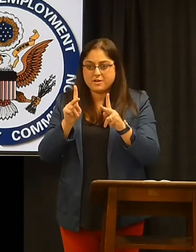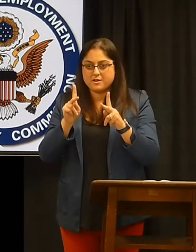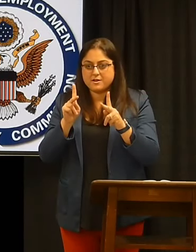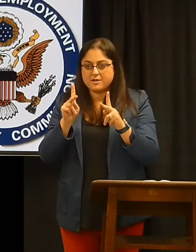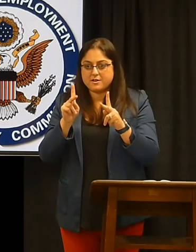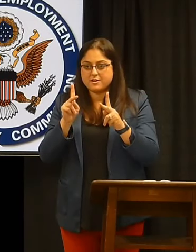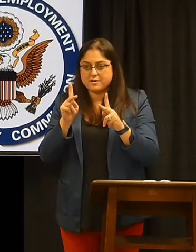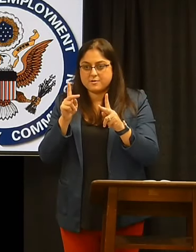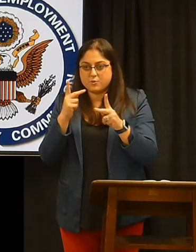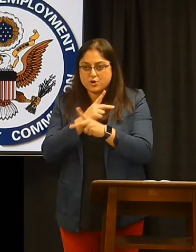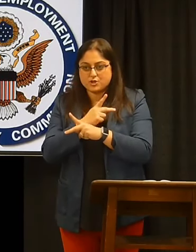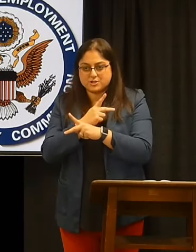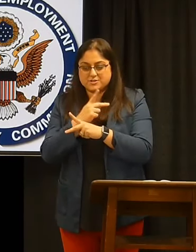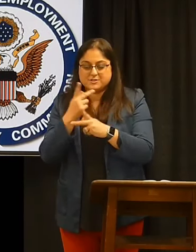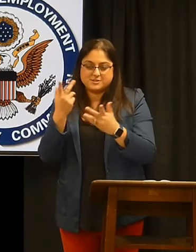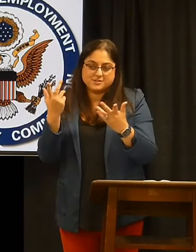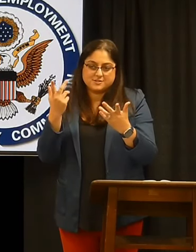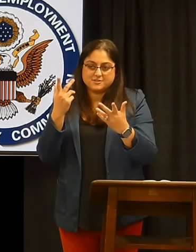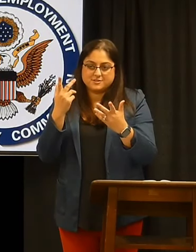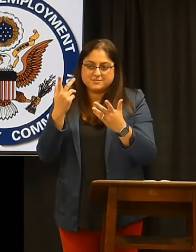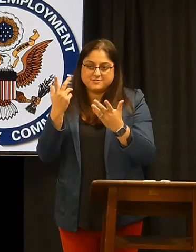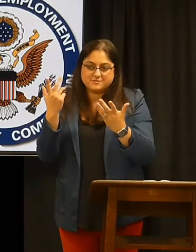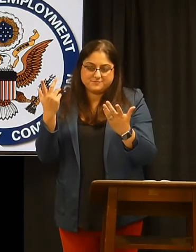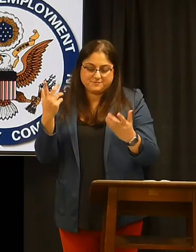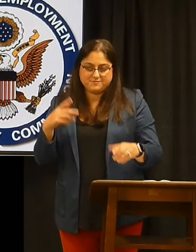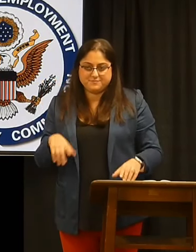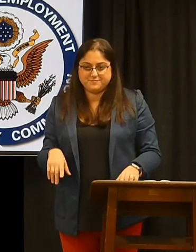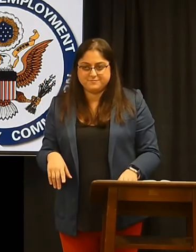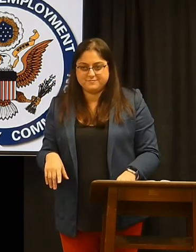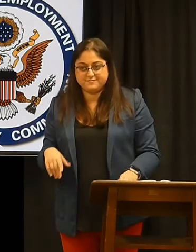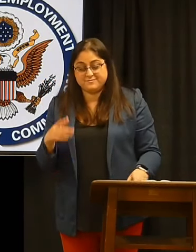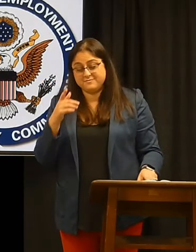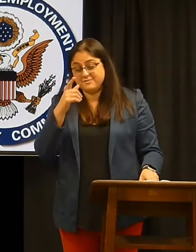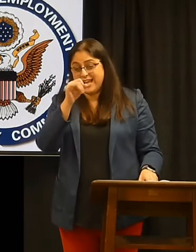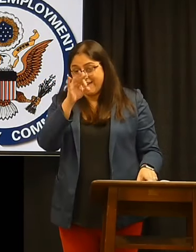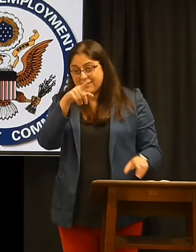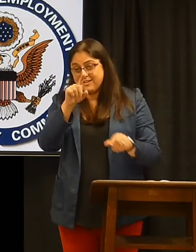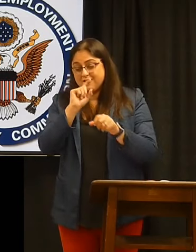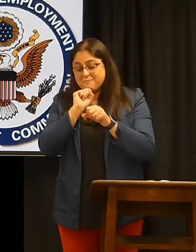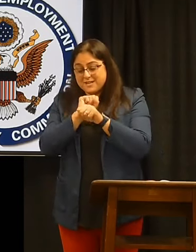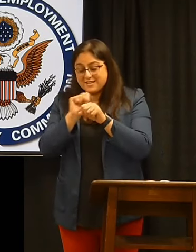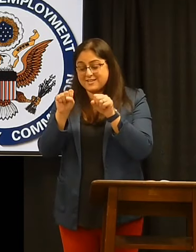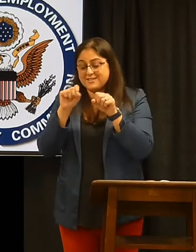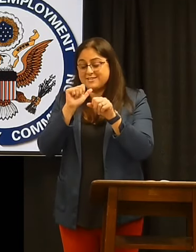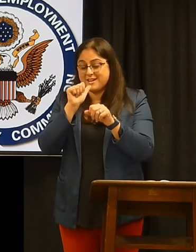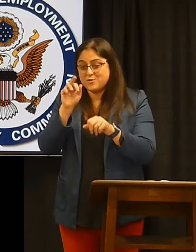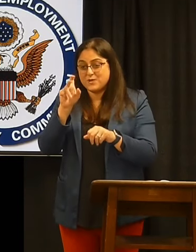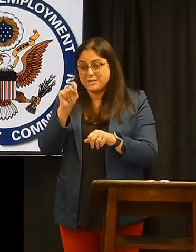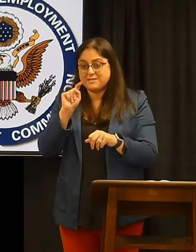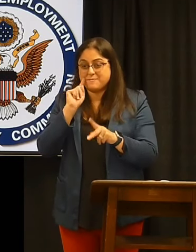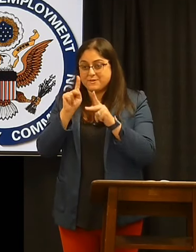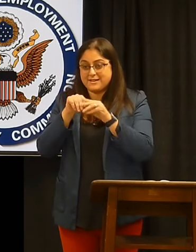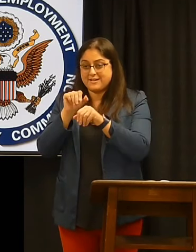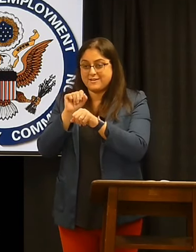You know, we have real world people in the world have, real world people have a harder time, I think, getting